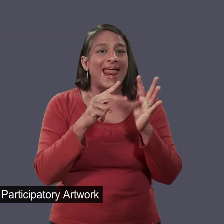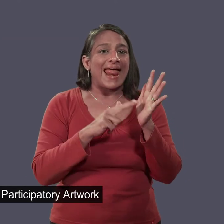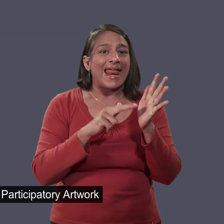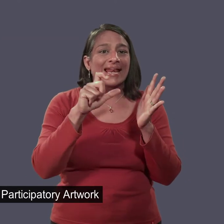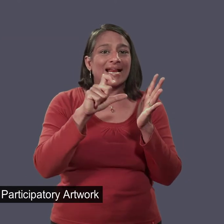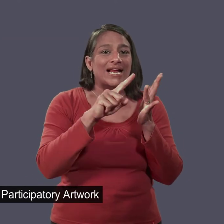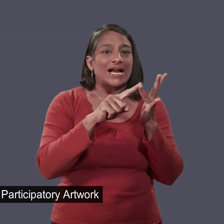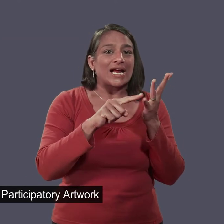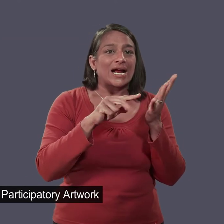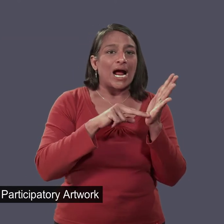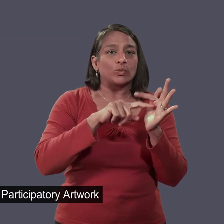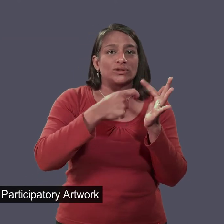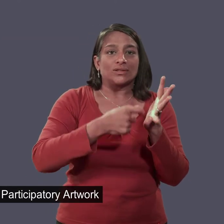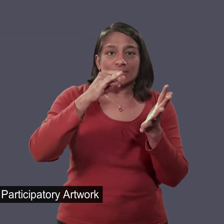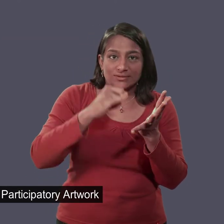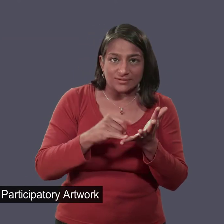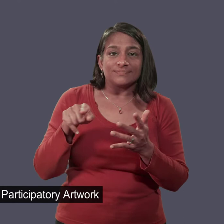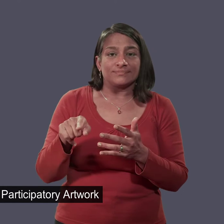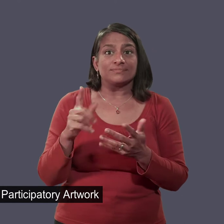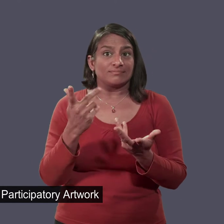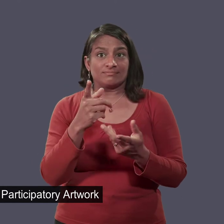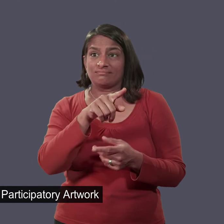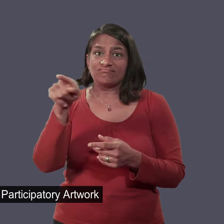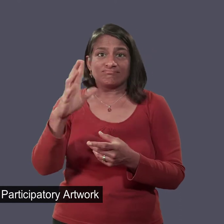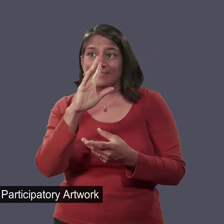Encounters, participatory artwork.